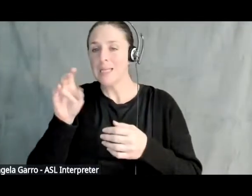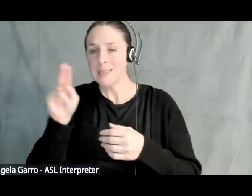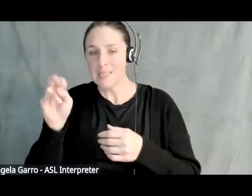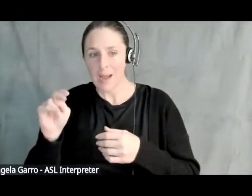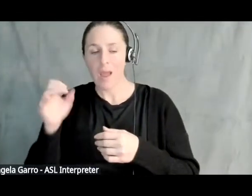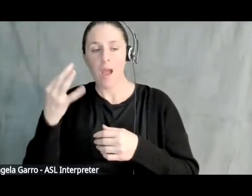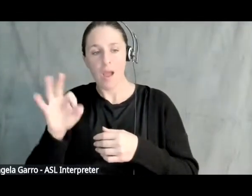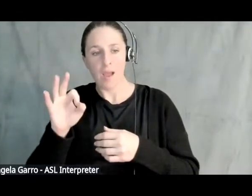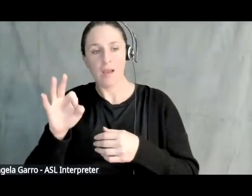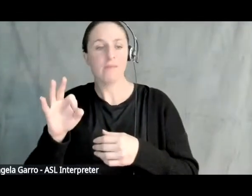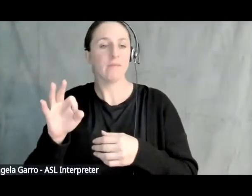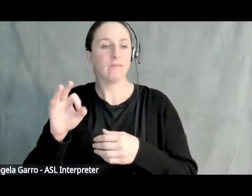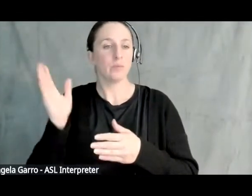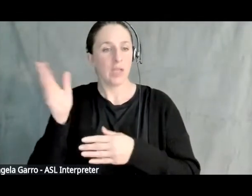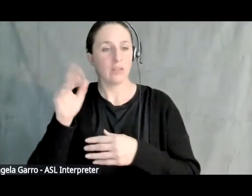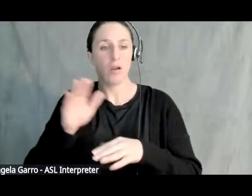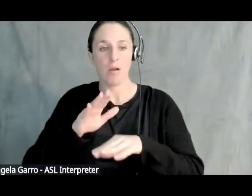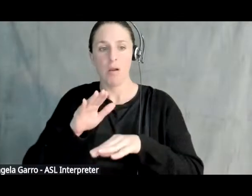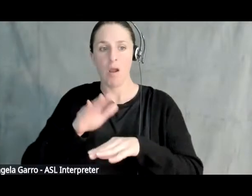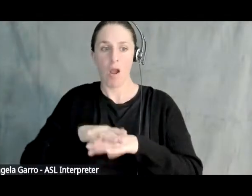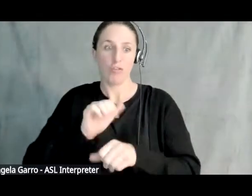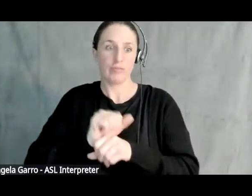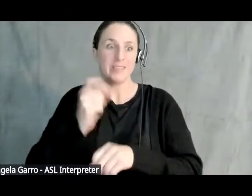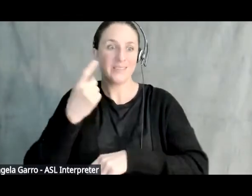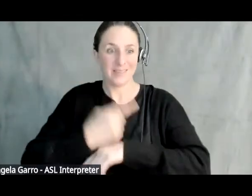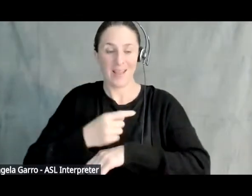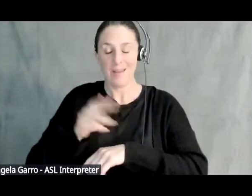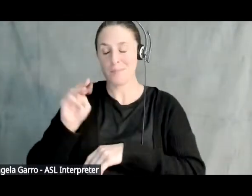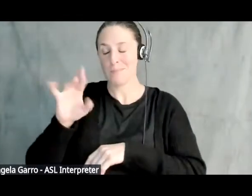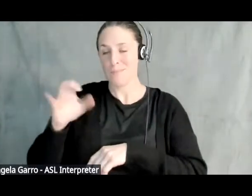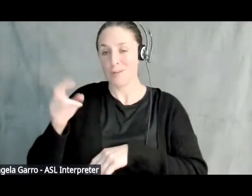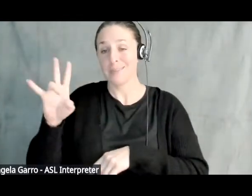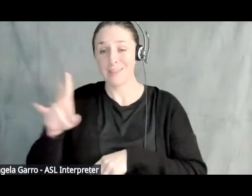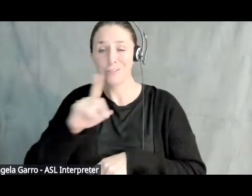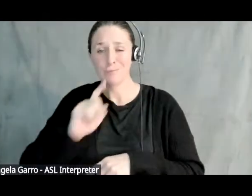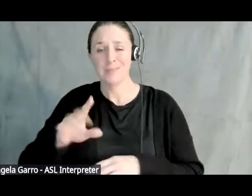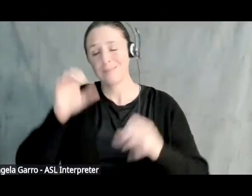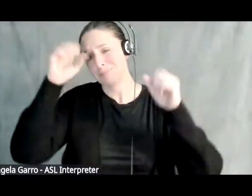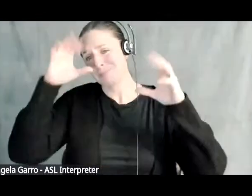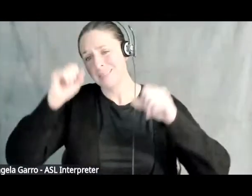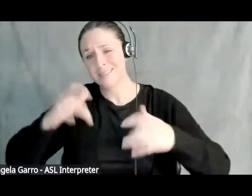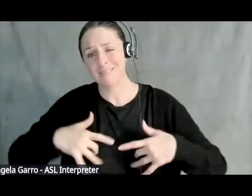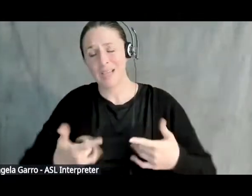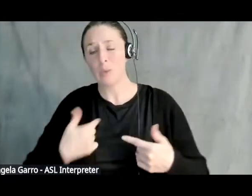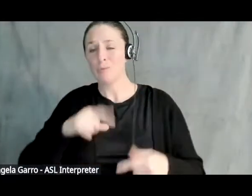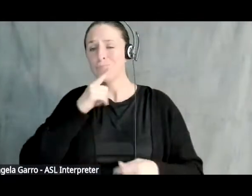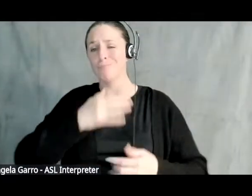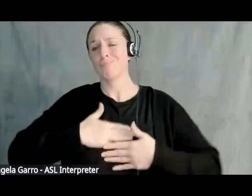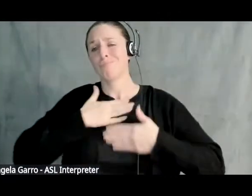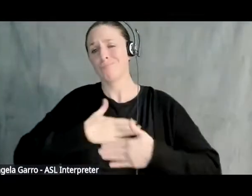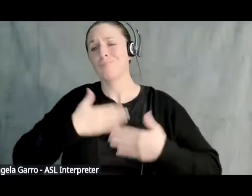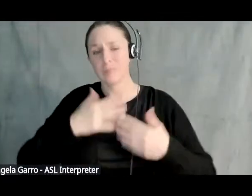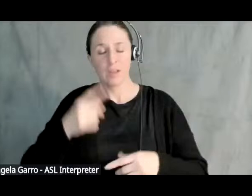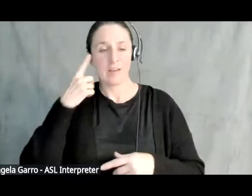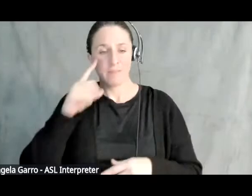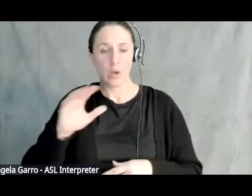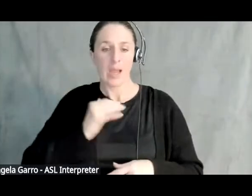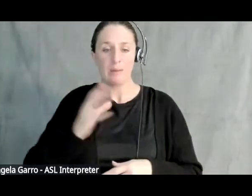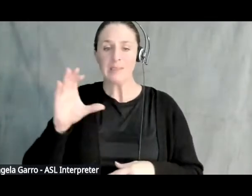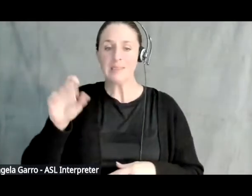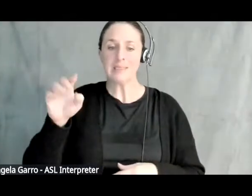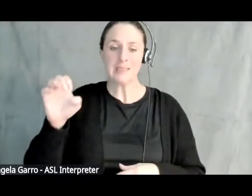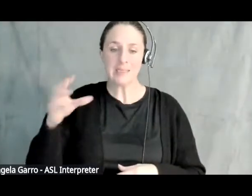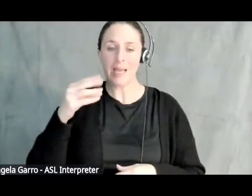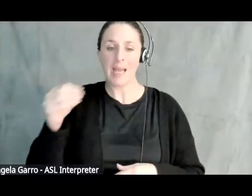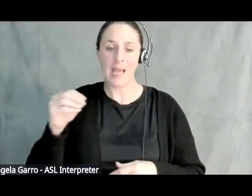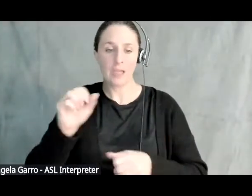day on March 7th. It was a really amazing event. We were super grateful for our CTE and career coordinator,